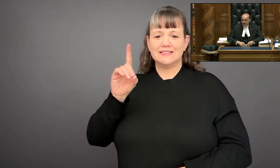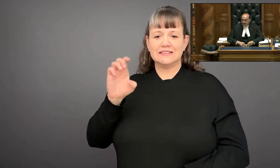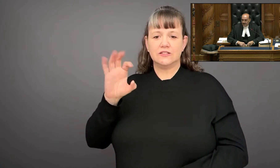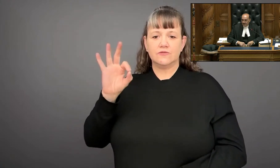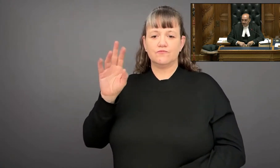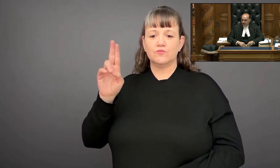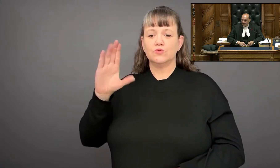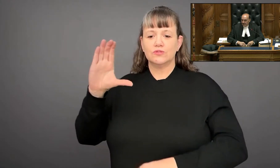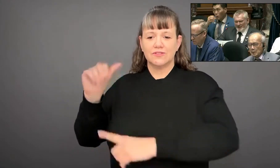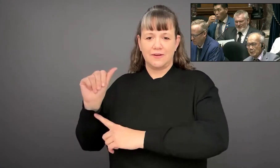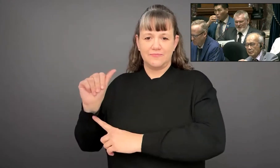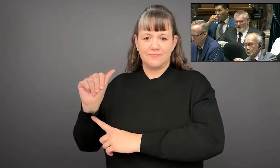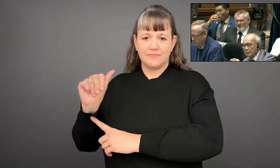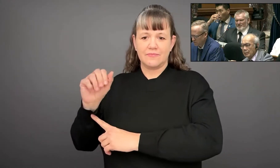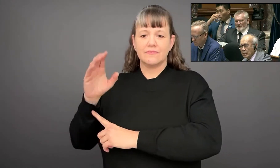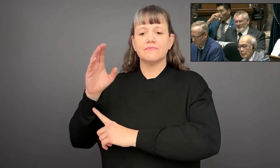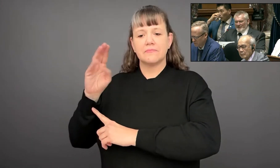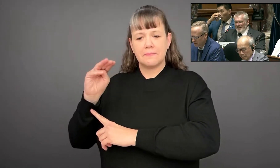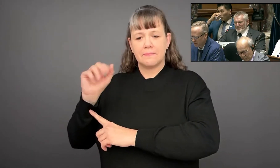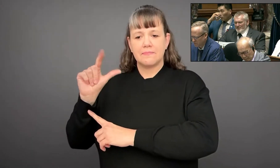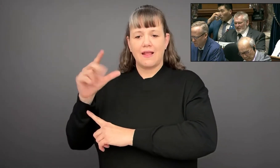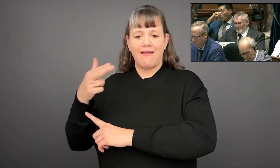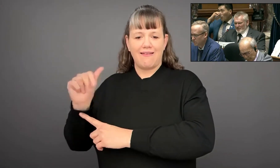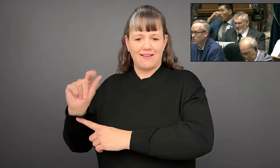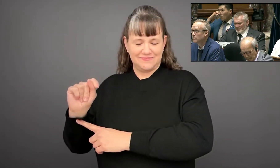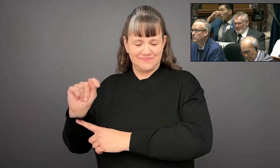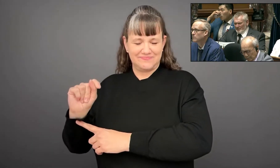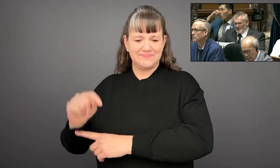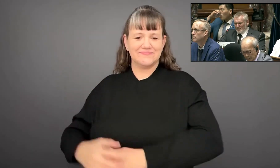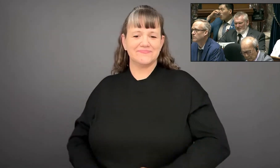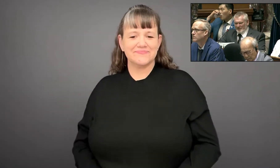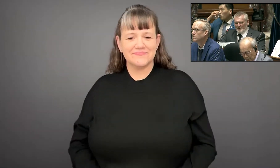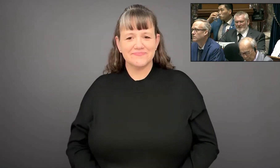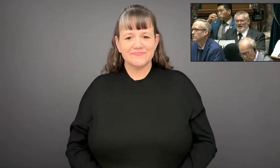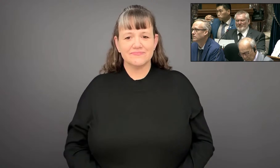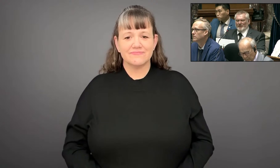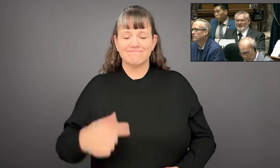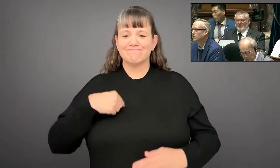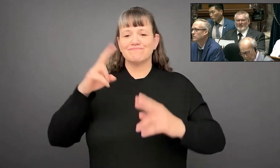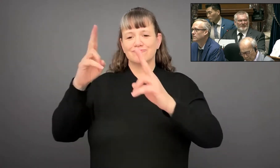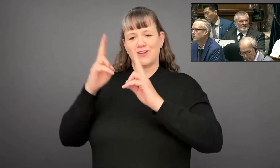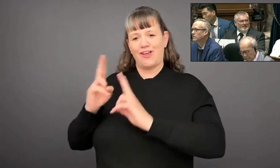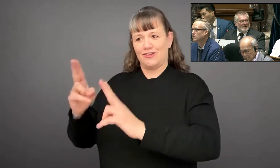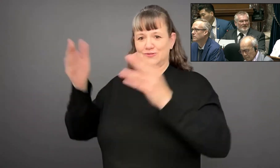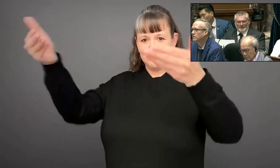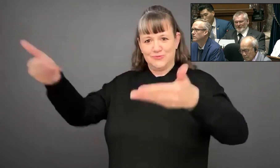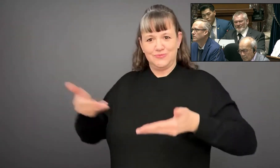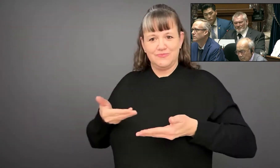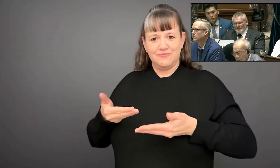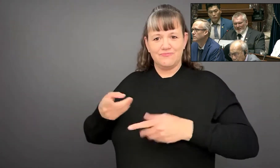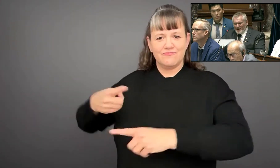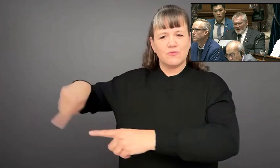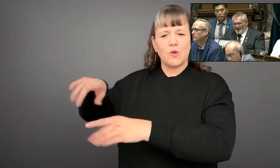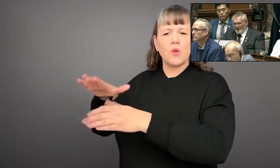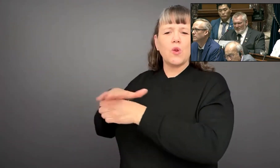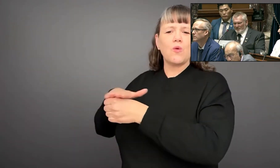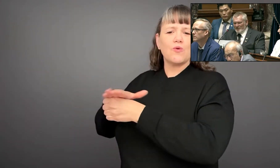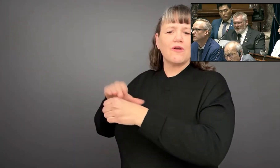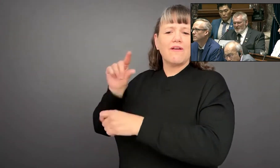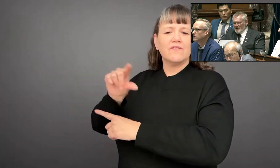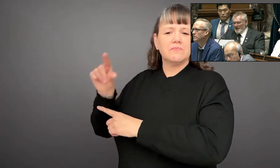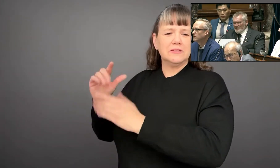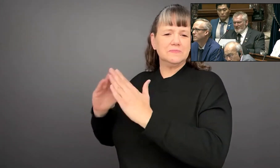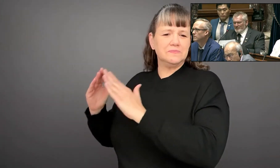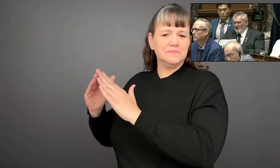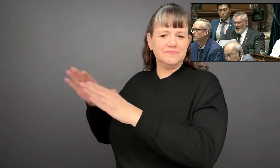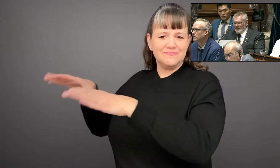Thank you, Mr. Speaker. It's an honour for me today to welcome a few of my former local government colleagues to the House. We're